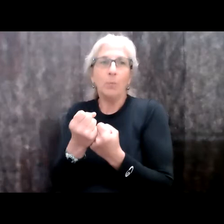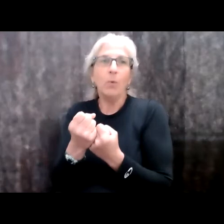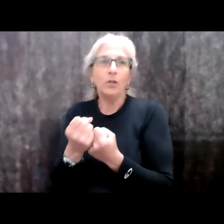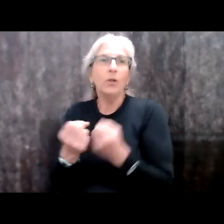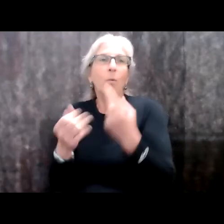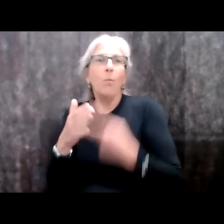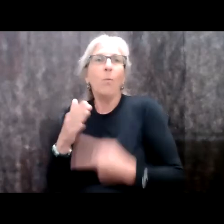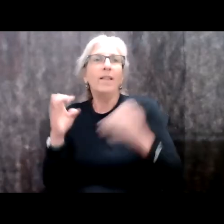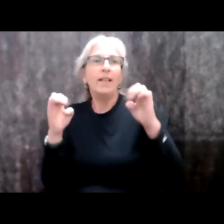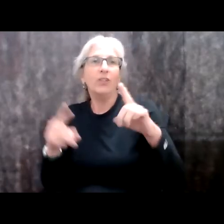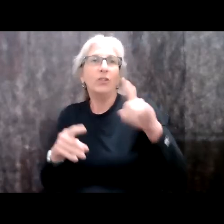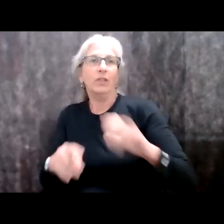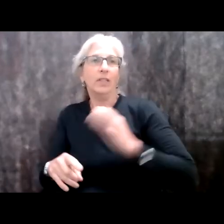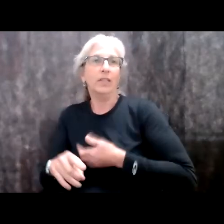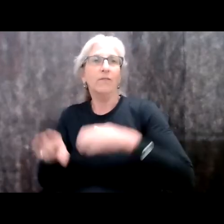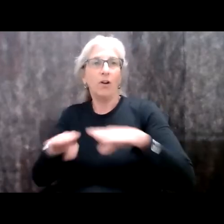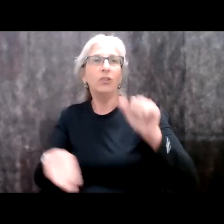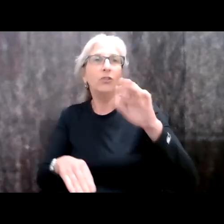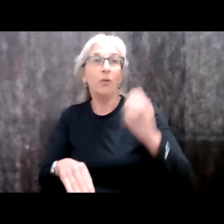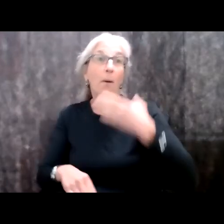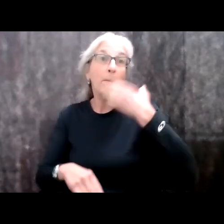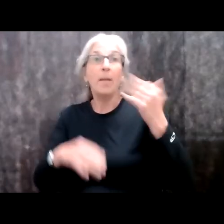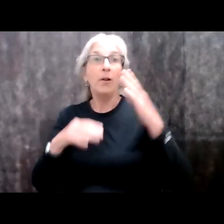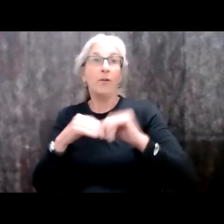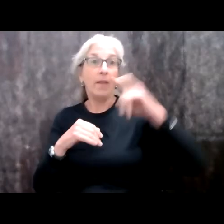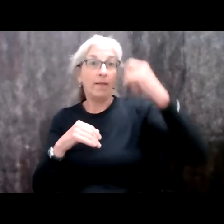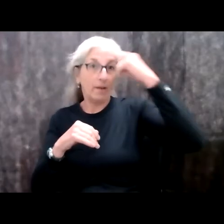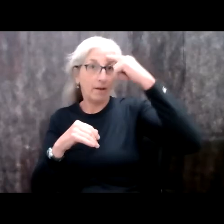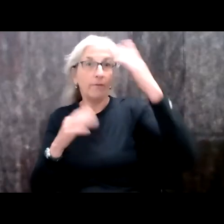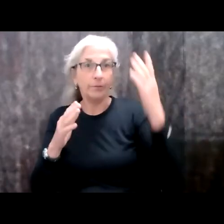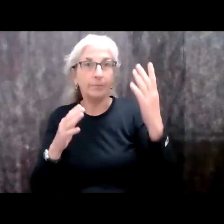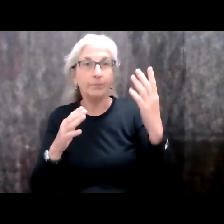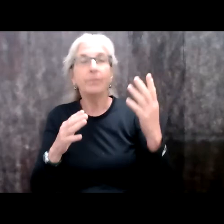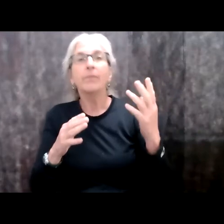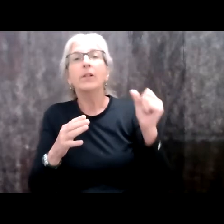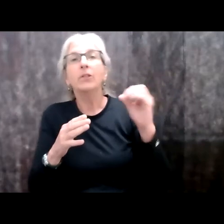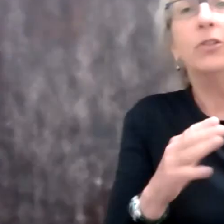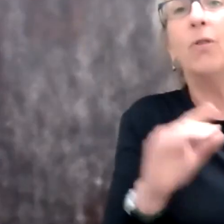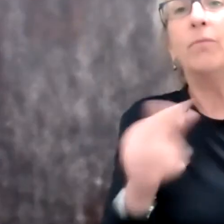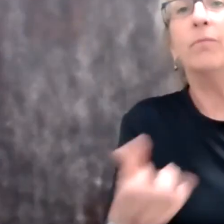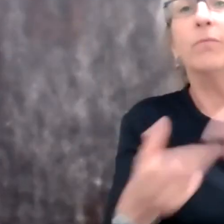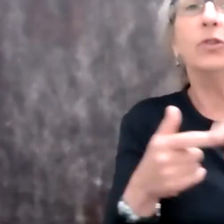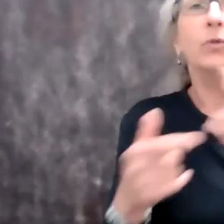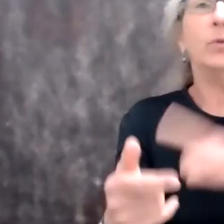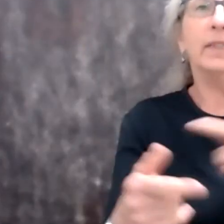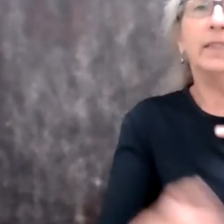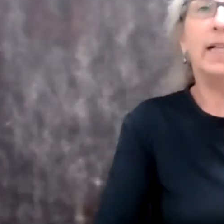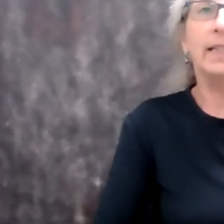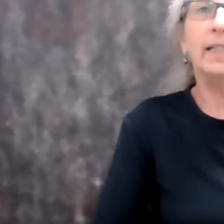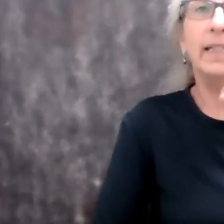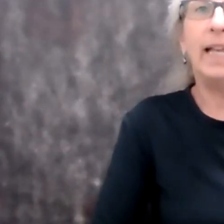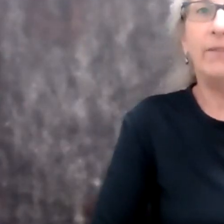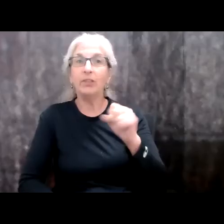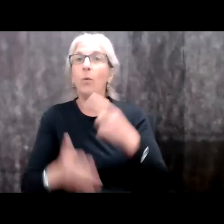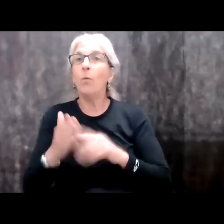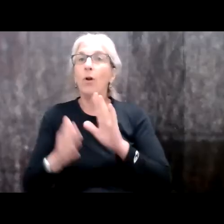you. Thank you. And Delegate Davis, we'll turn it over to you for your thoughts on inclusive education for students with